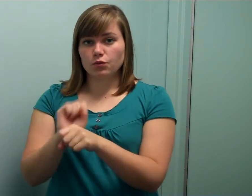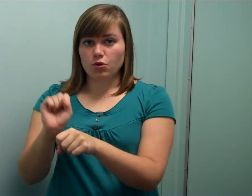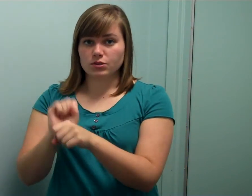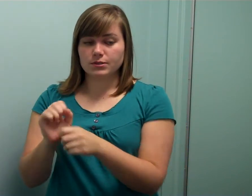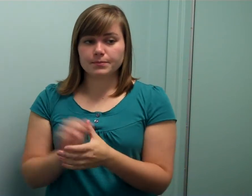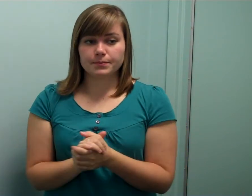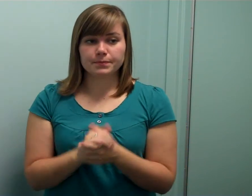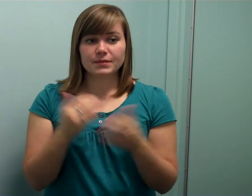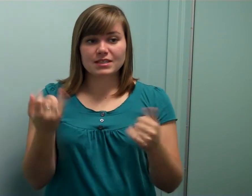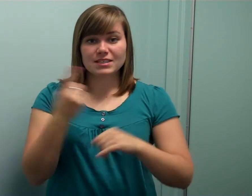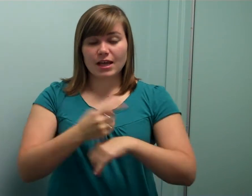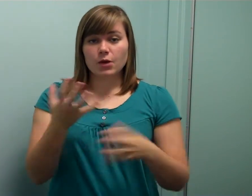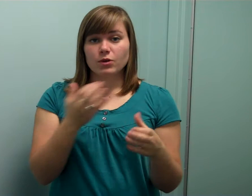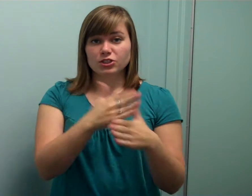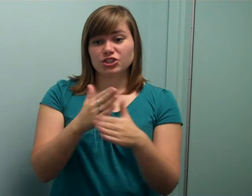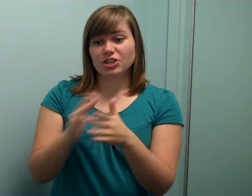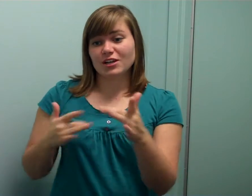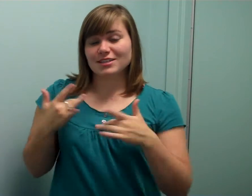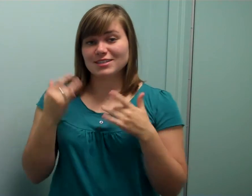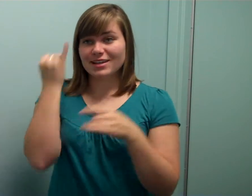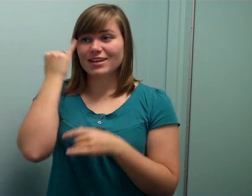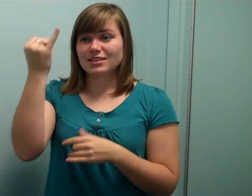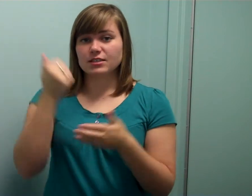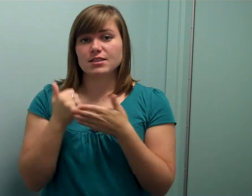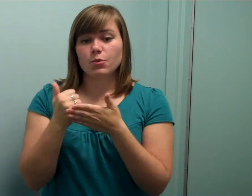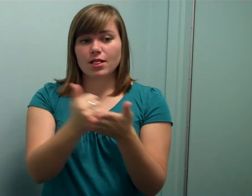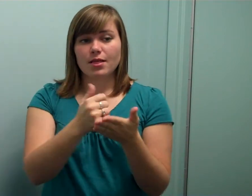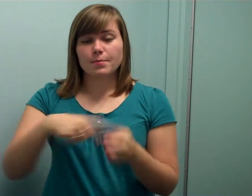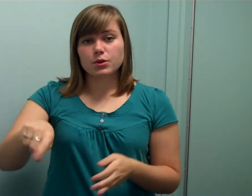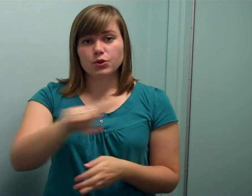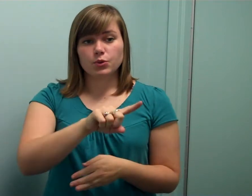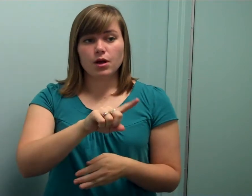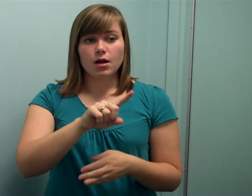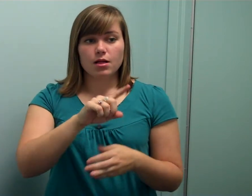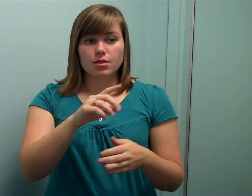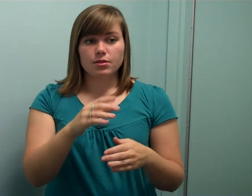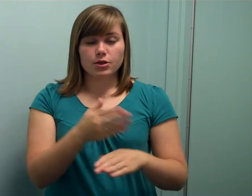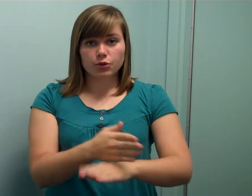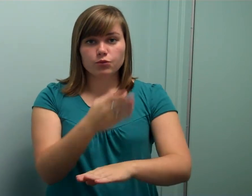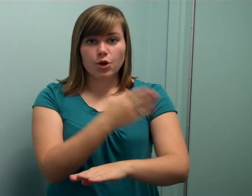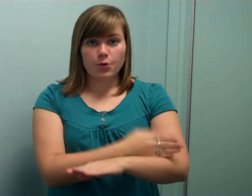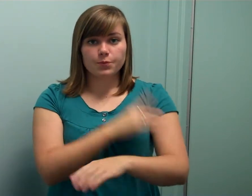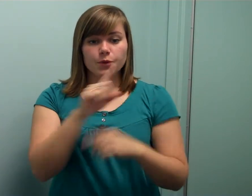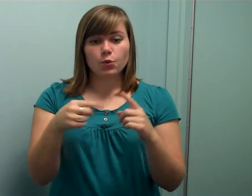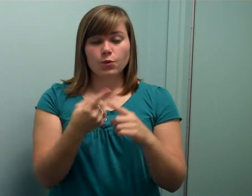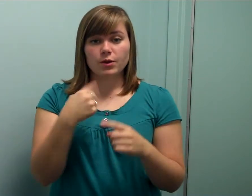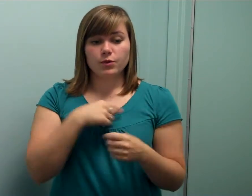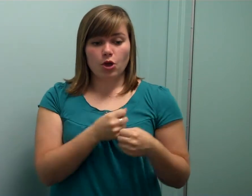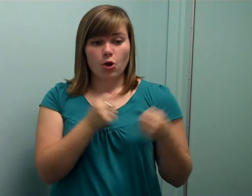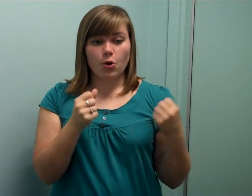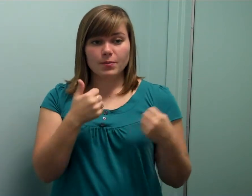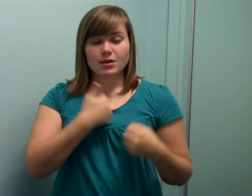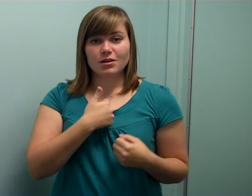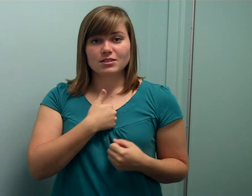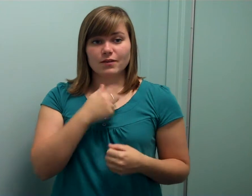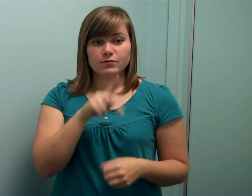some exciting ideas in order to help us all to grow. For when we open ourselves to growth at a personal level,